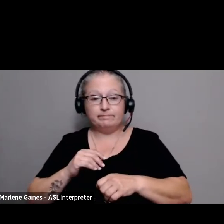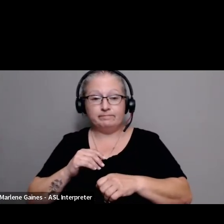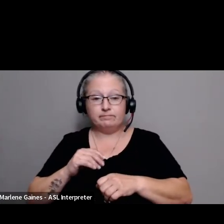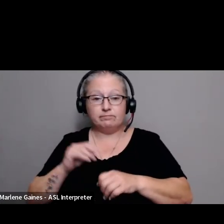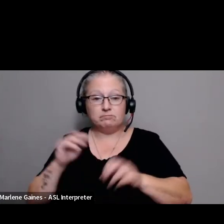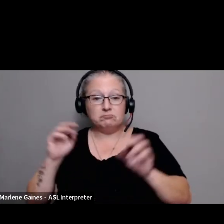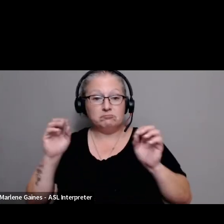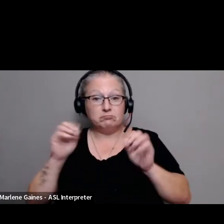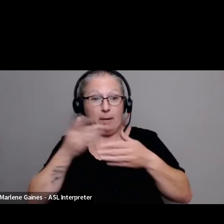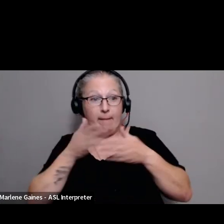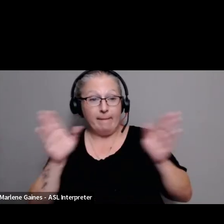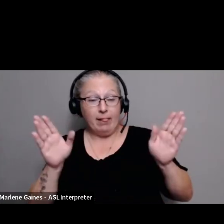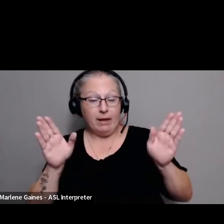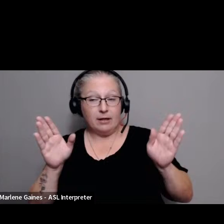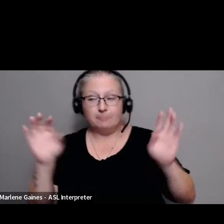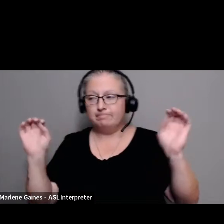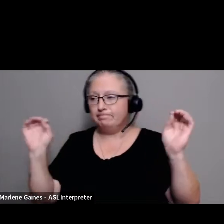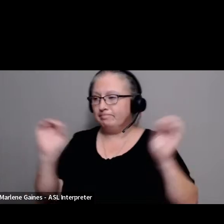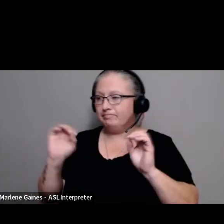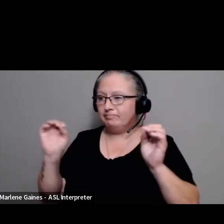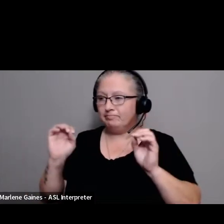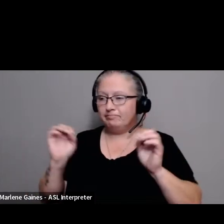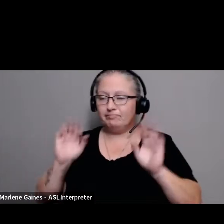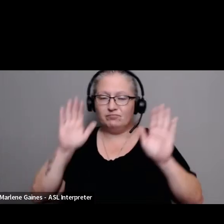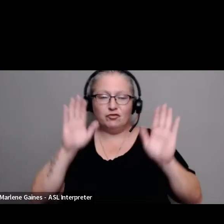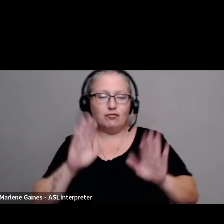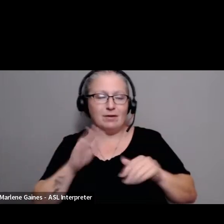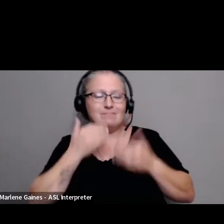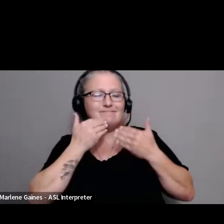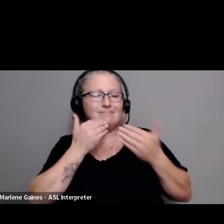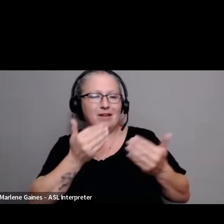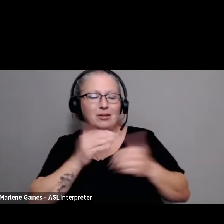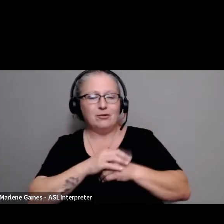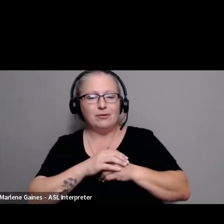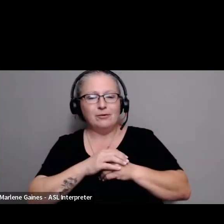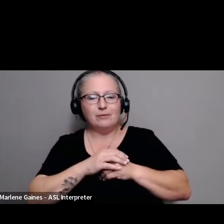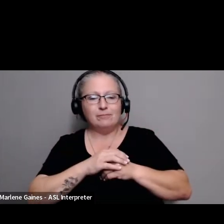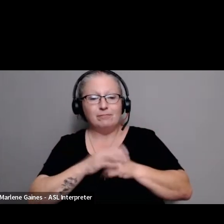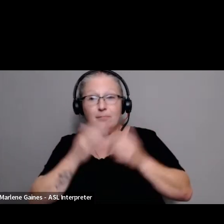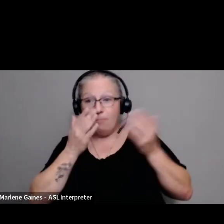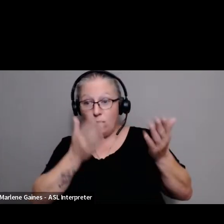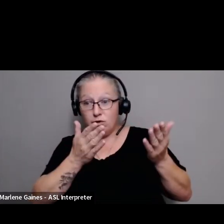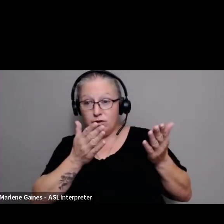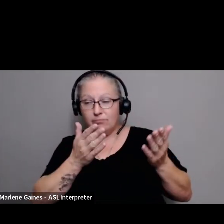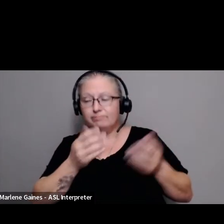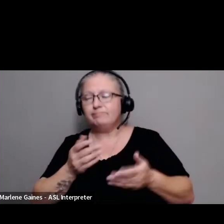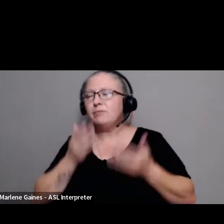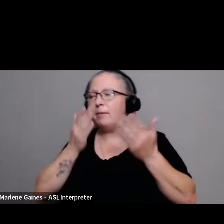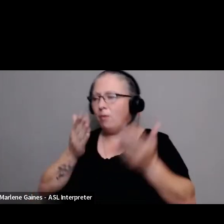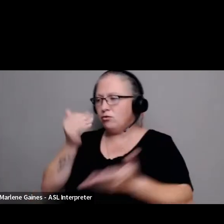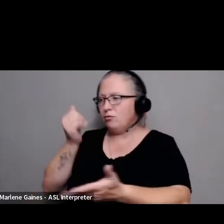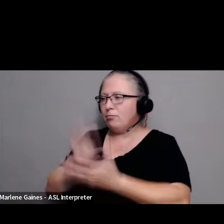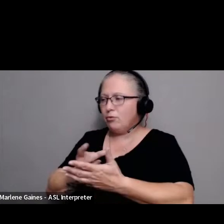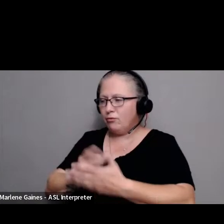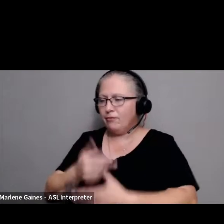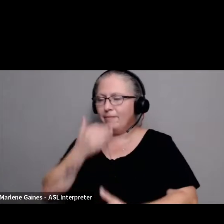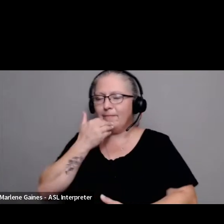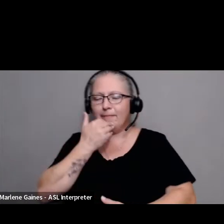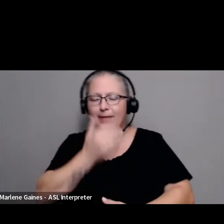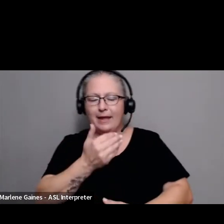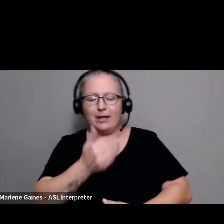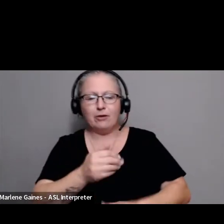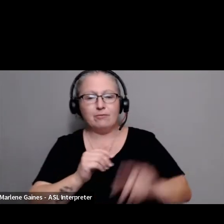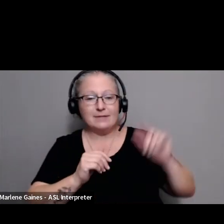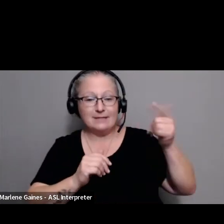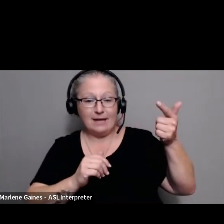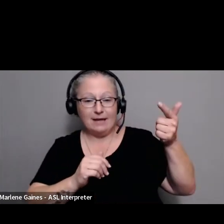Okay, public? There are none. Great. Thank you. Motion? I'll make the motion to approve. Thank you.